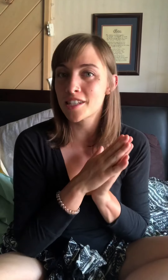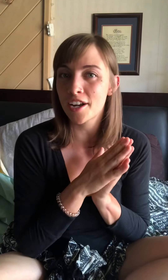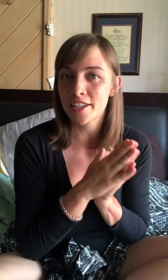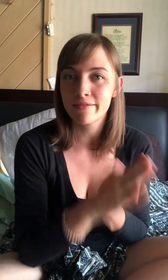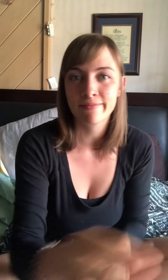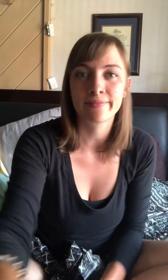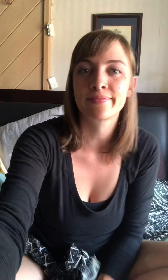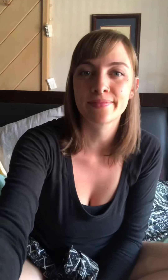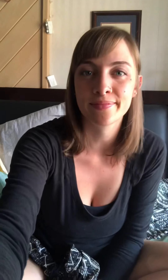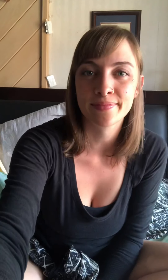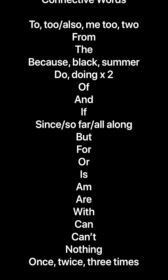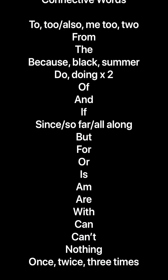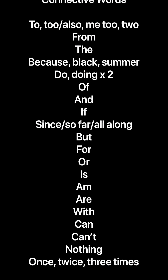started.